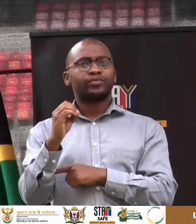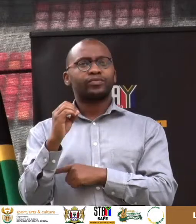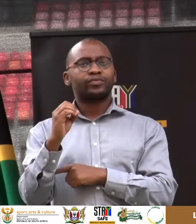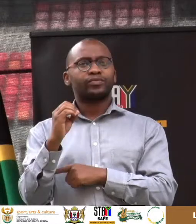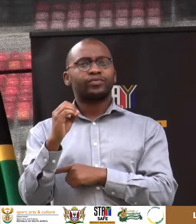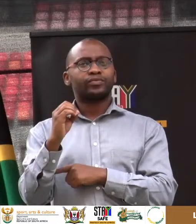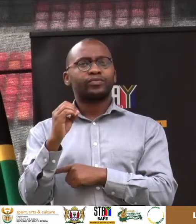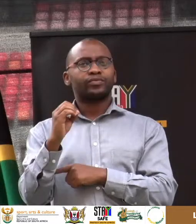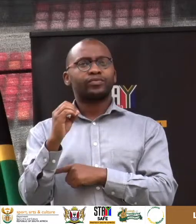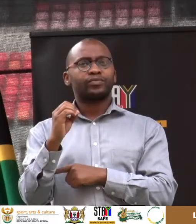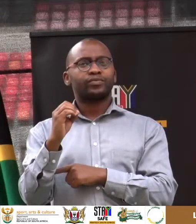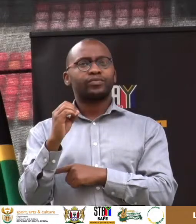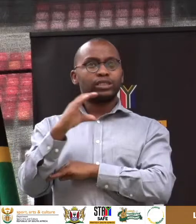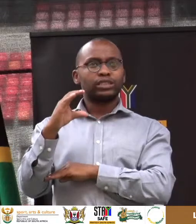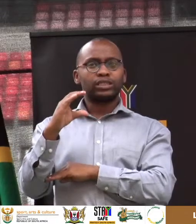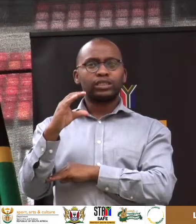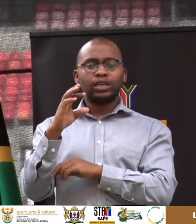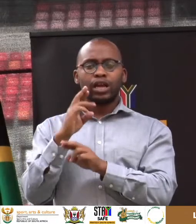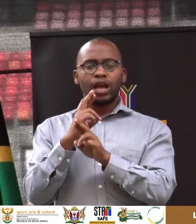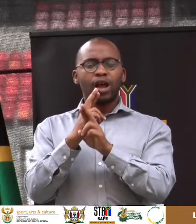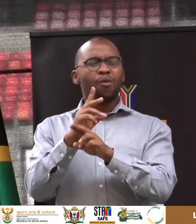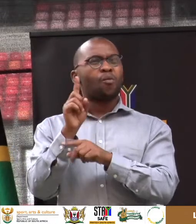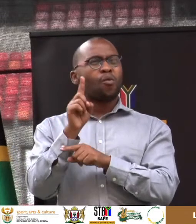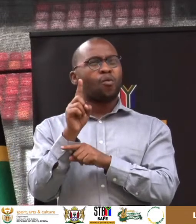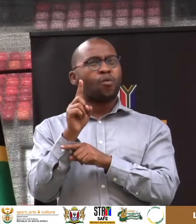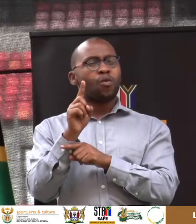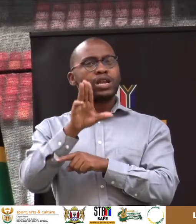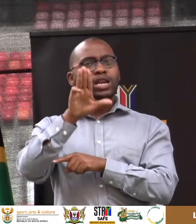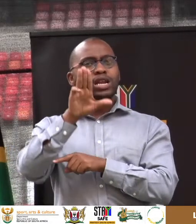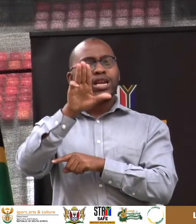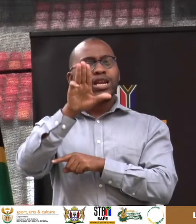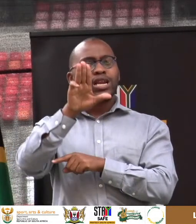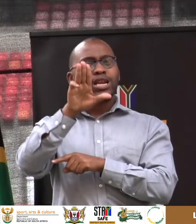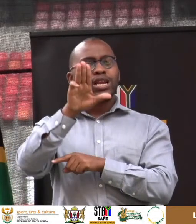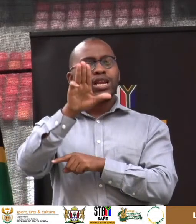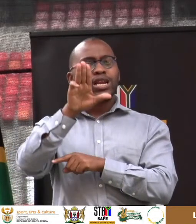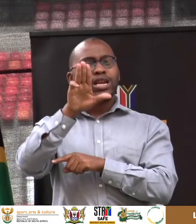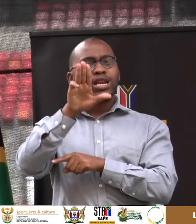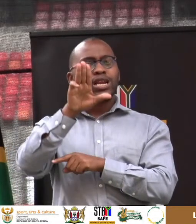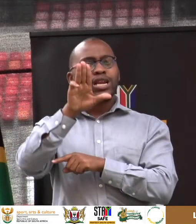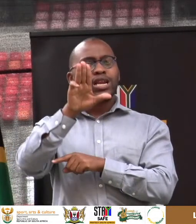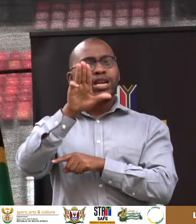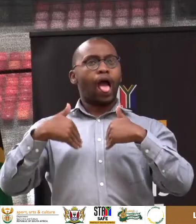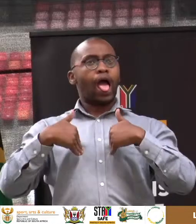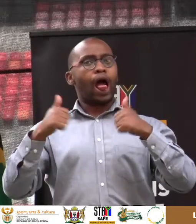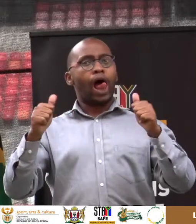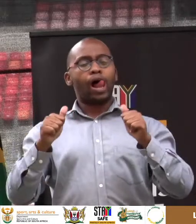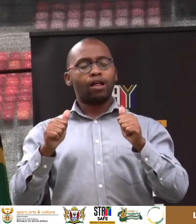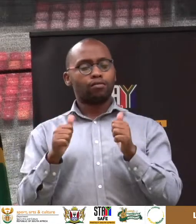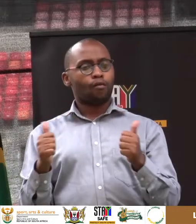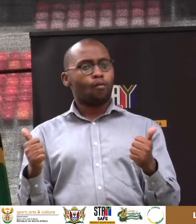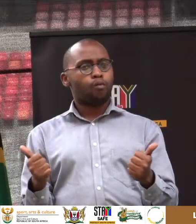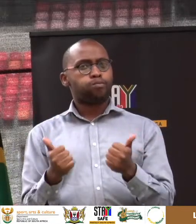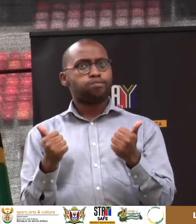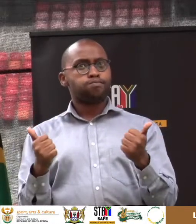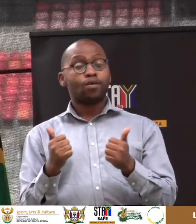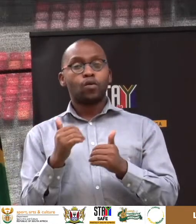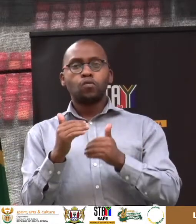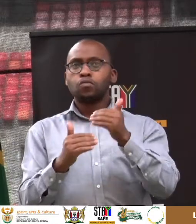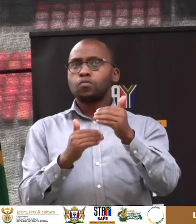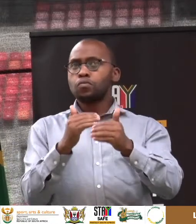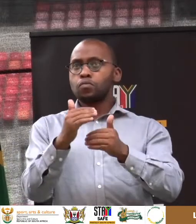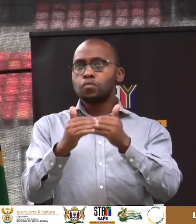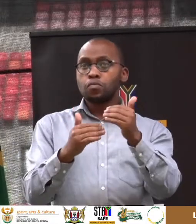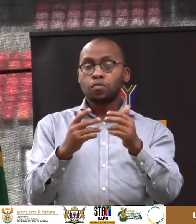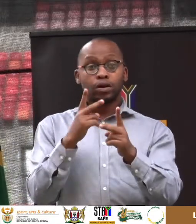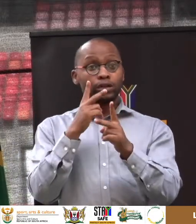municipalities have reported more than 90% of the recovery rate. We have seen a dramatic decline of COVID-19